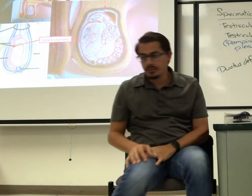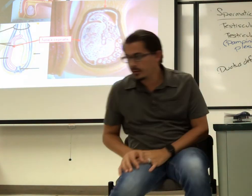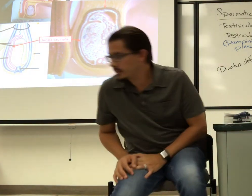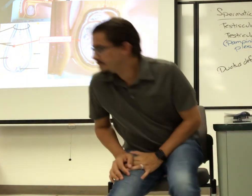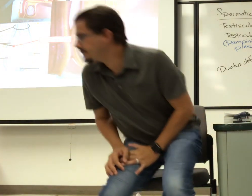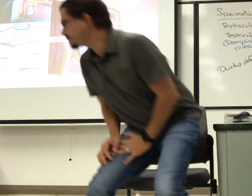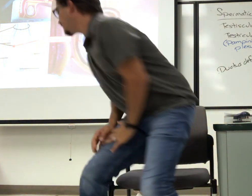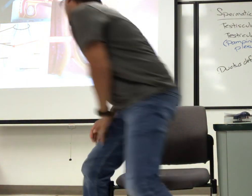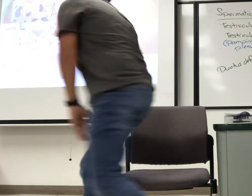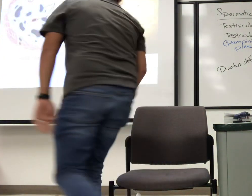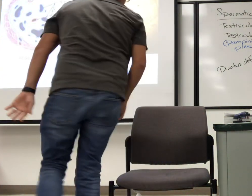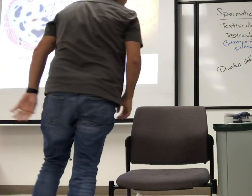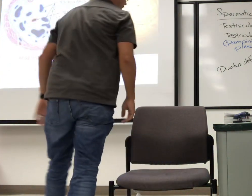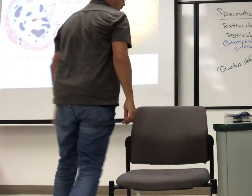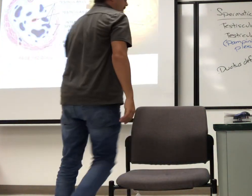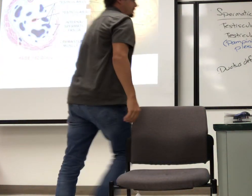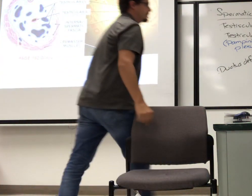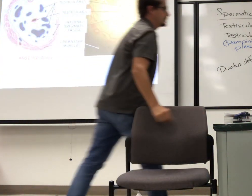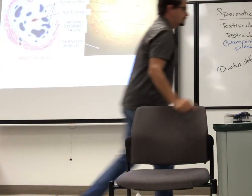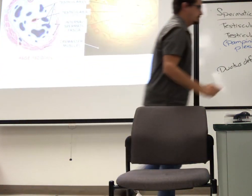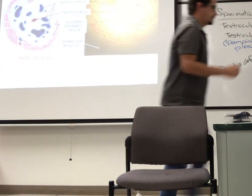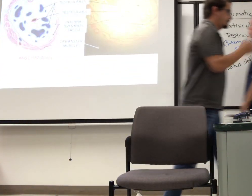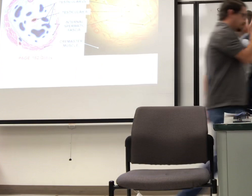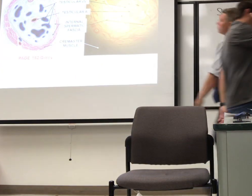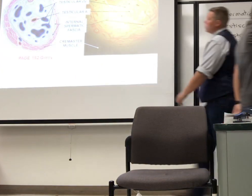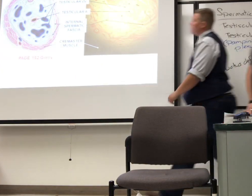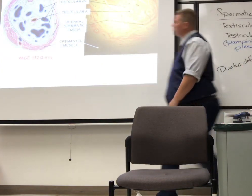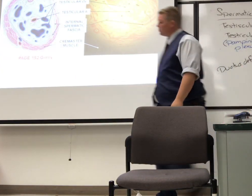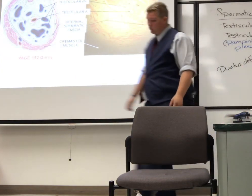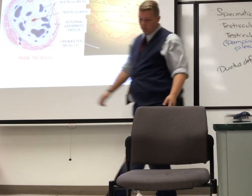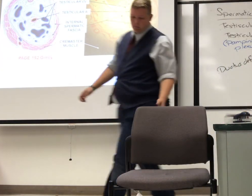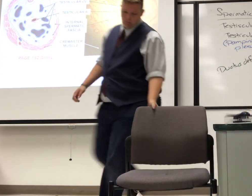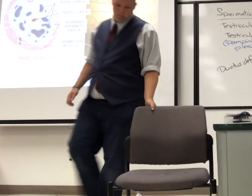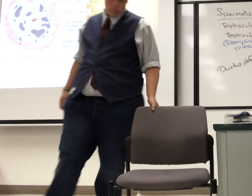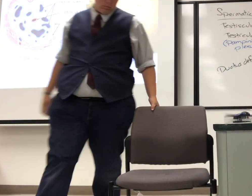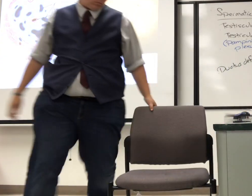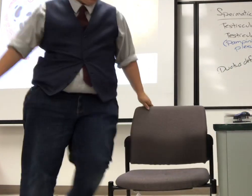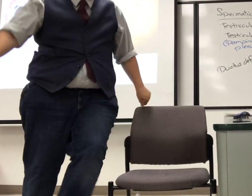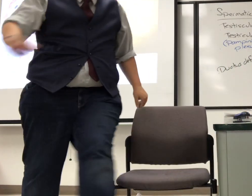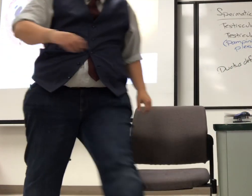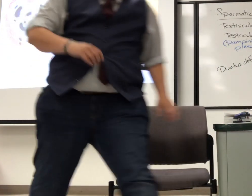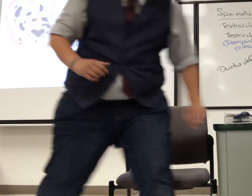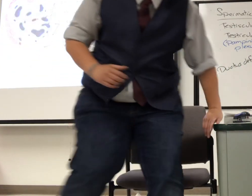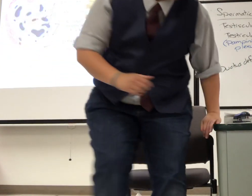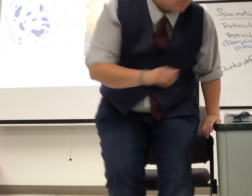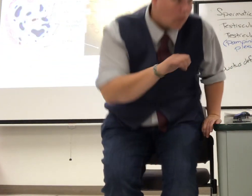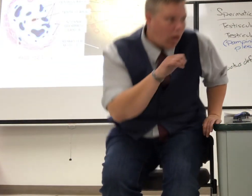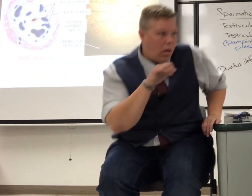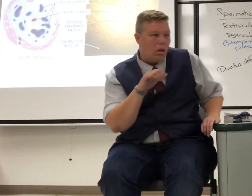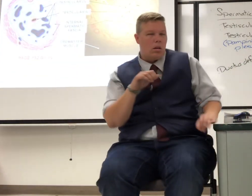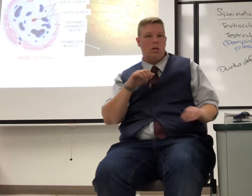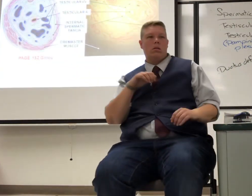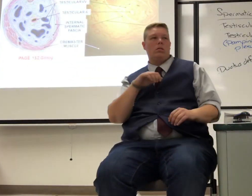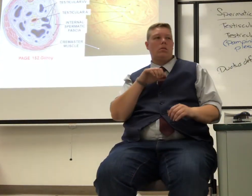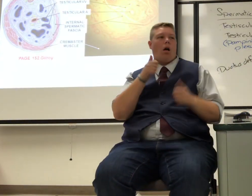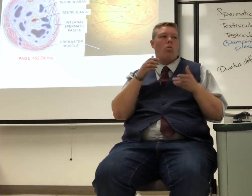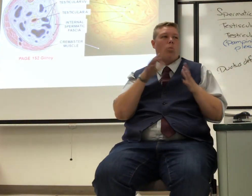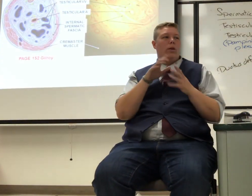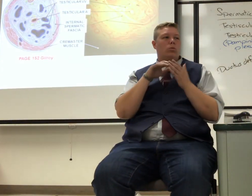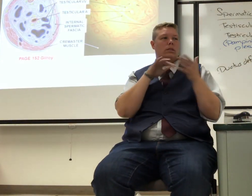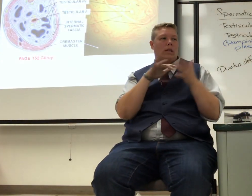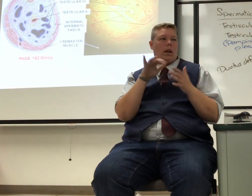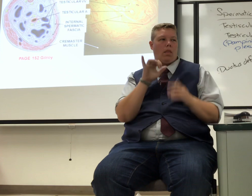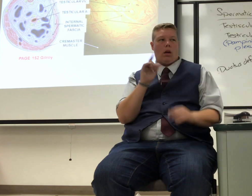The other way you can study the spermatocord is in a cross-sectional view. So what I did was I took a picture. I